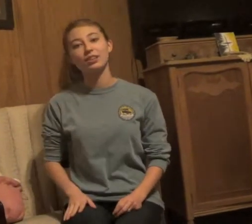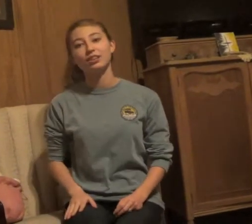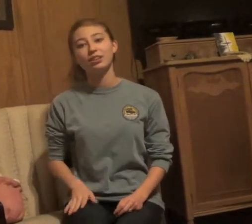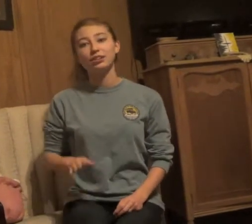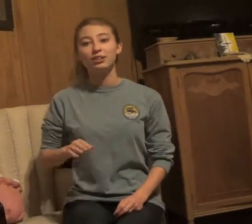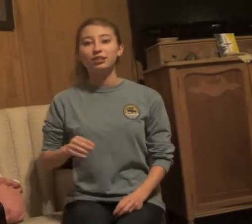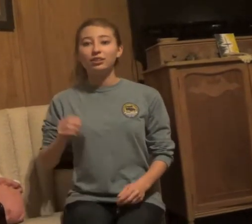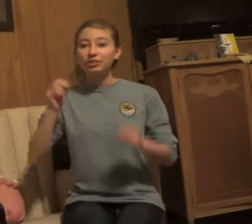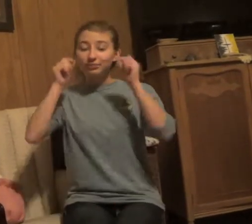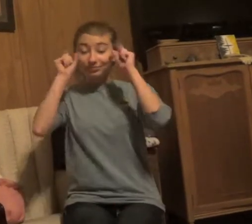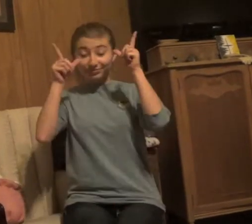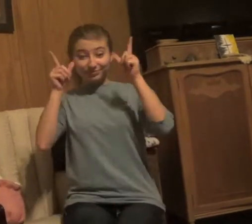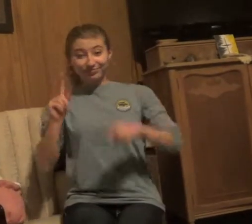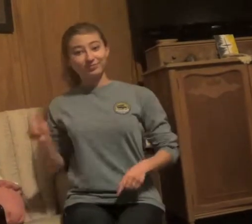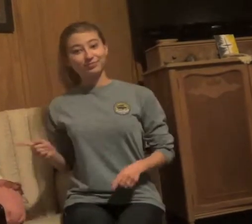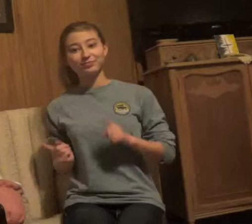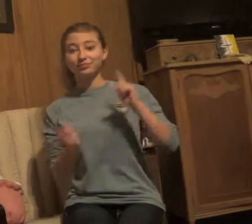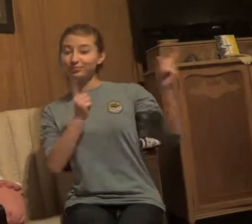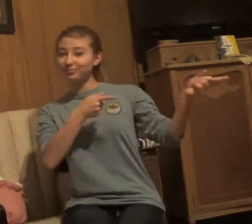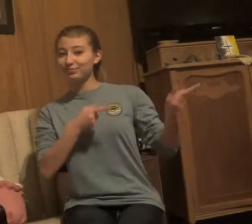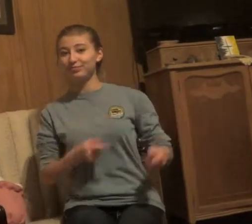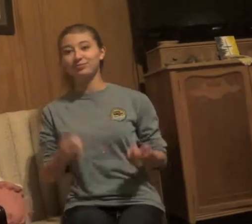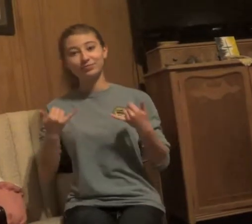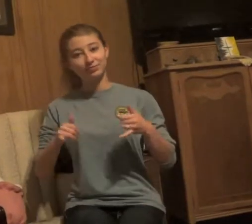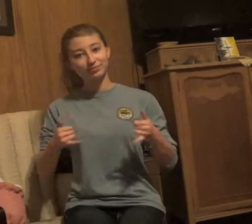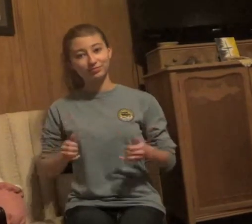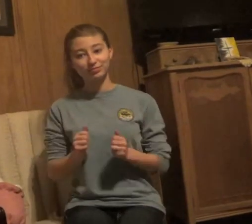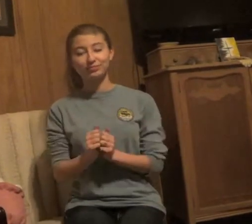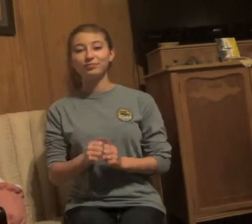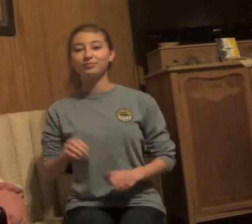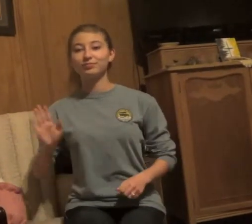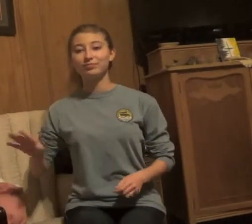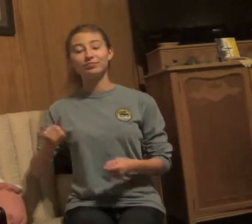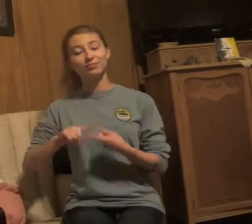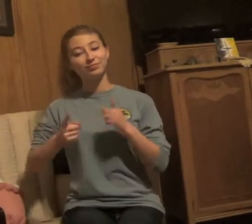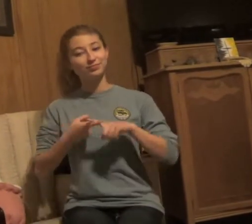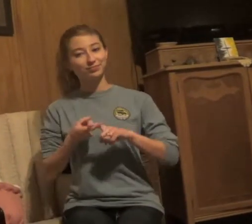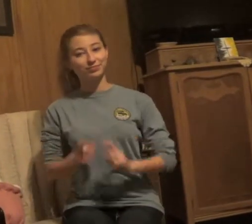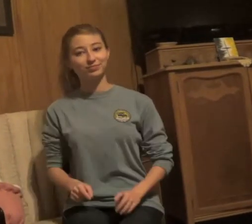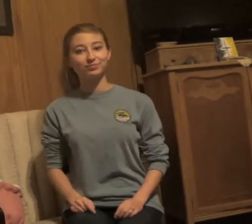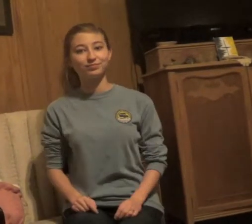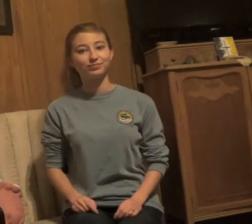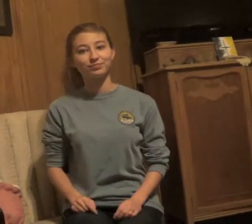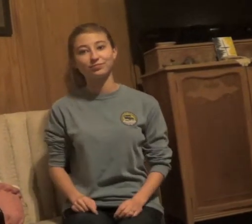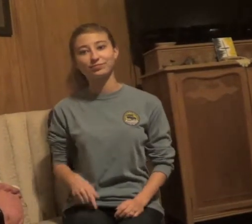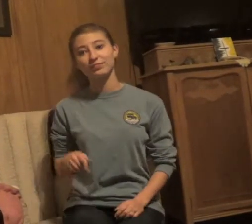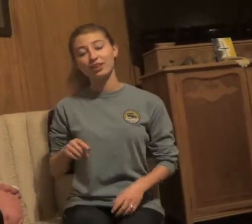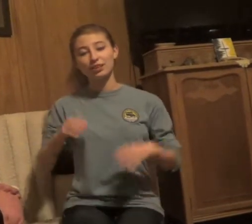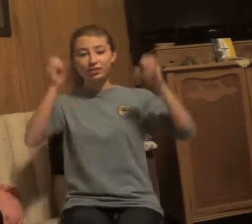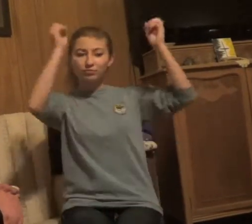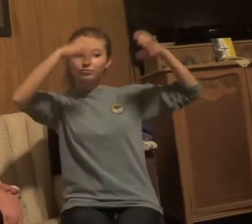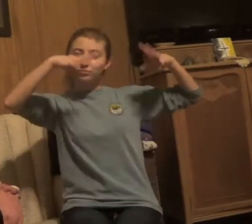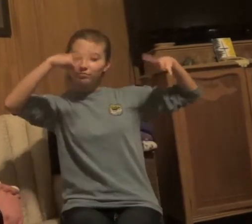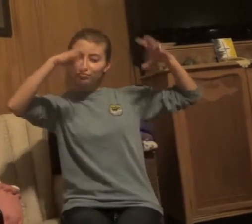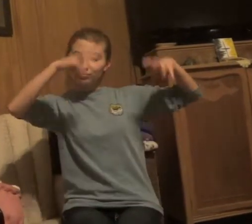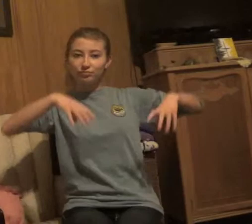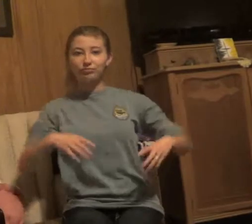When he woke up, he went to go play with his friends. It began to rain and pour,